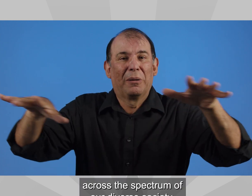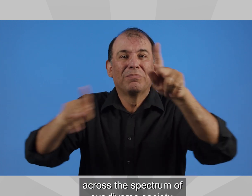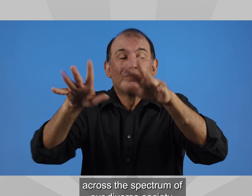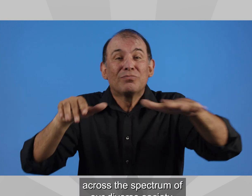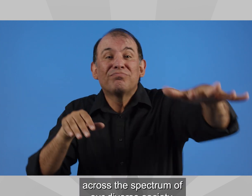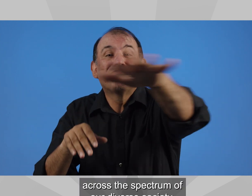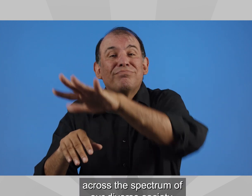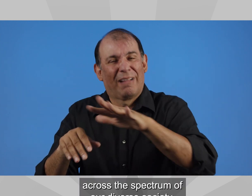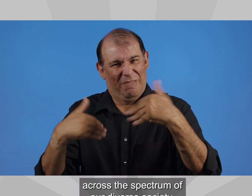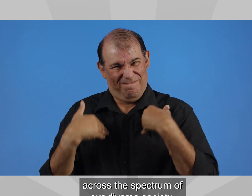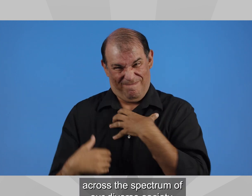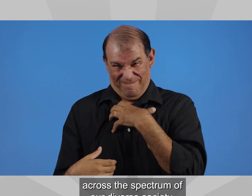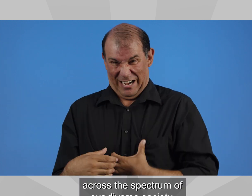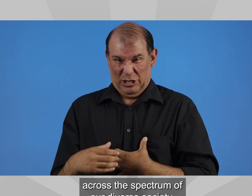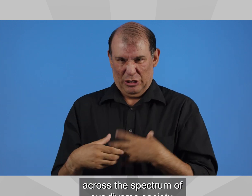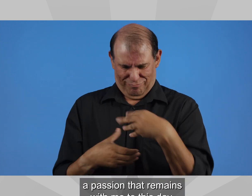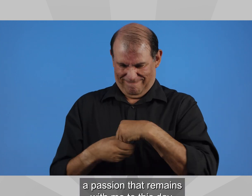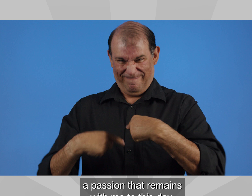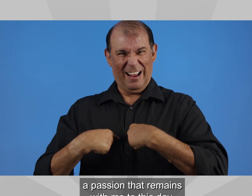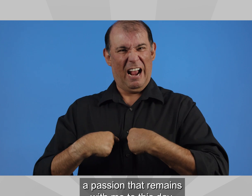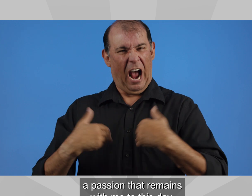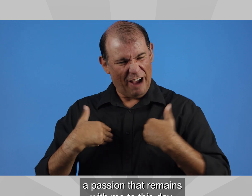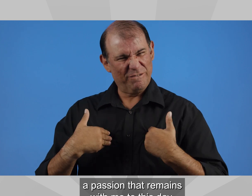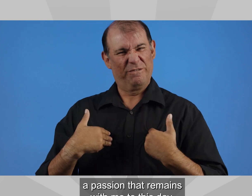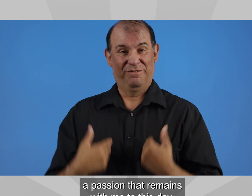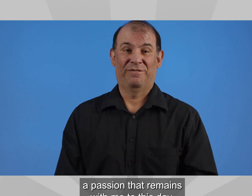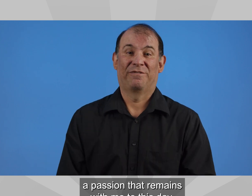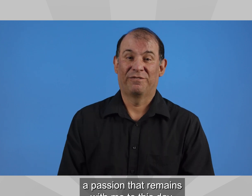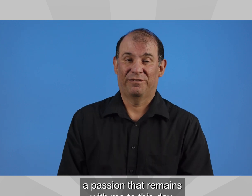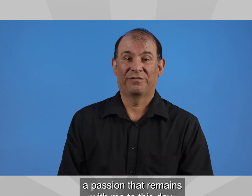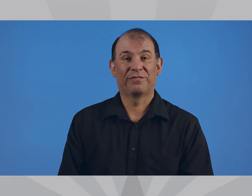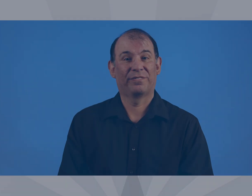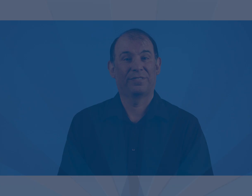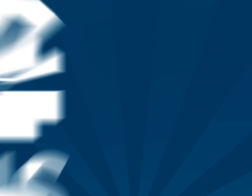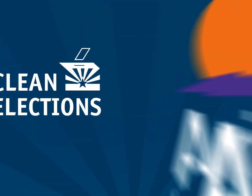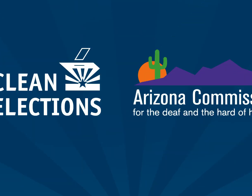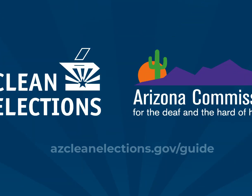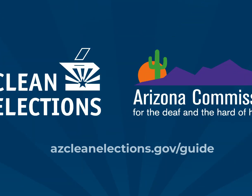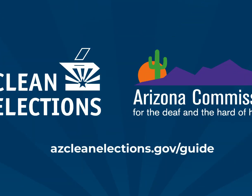spectrum of our diverse society, a passion that remains with me to this day.